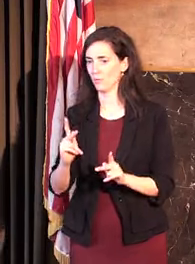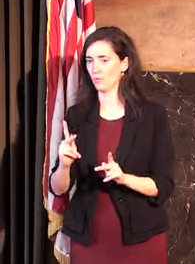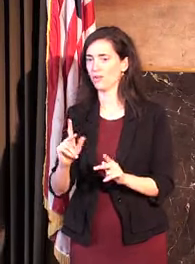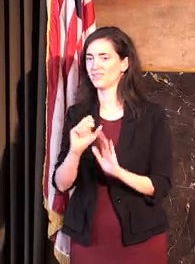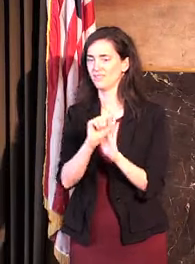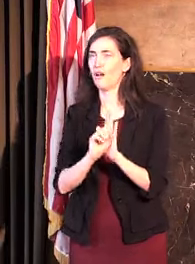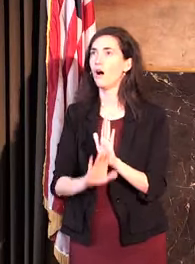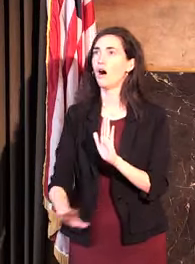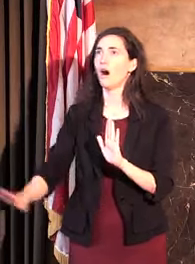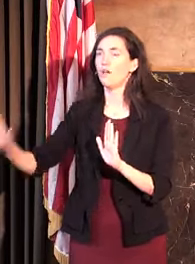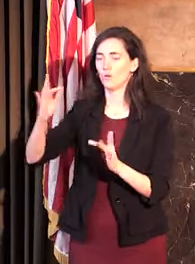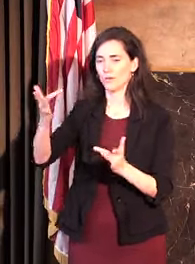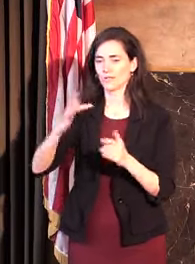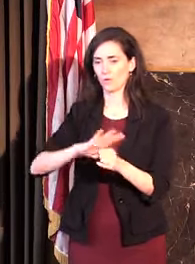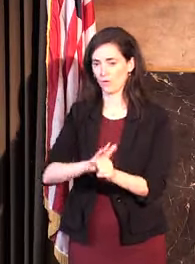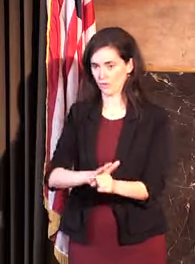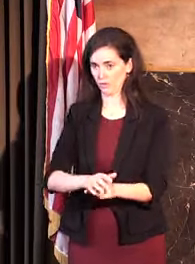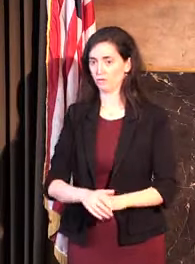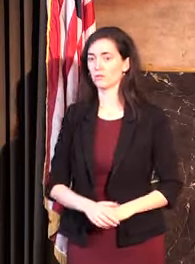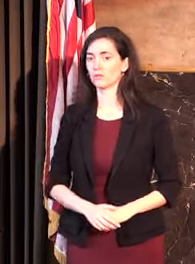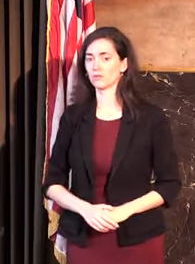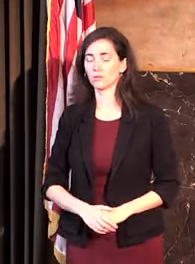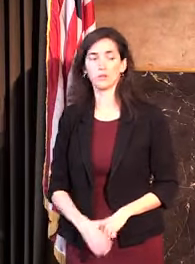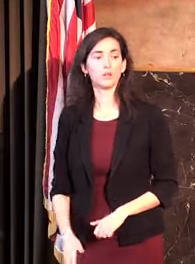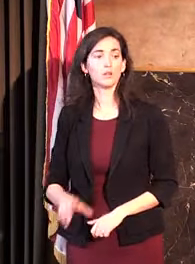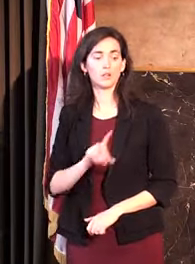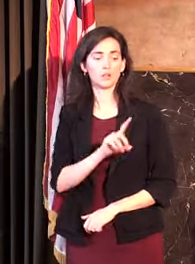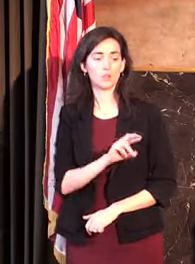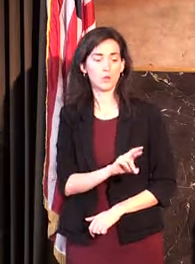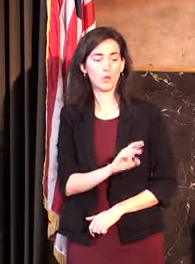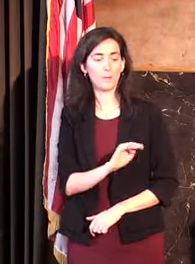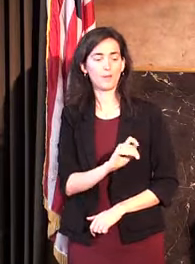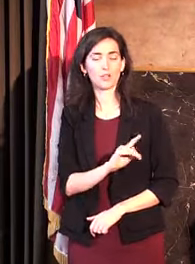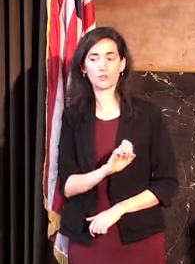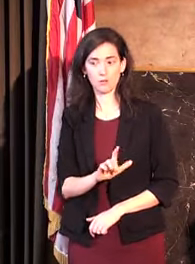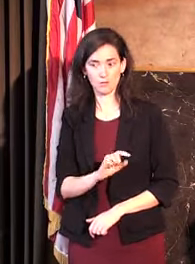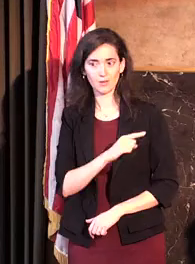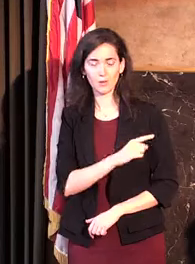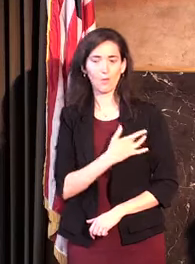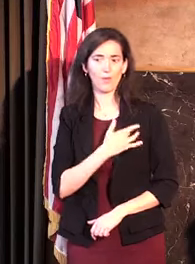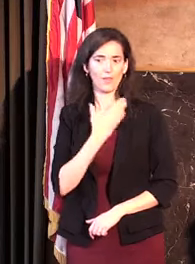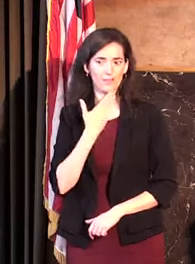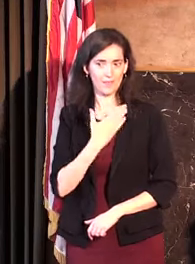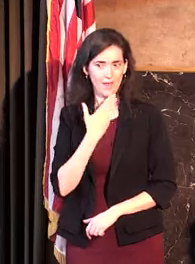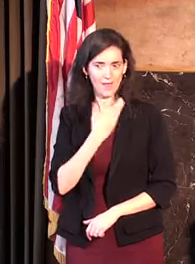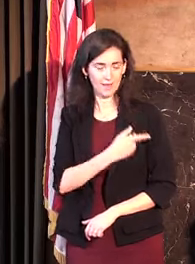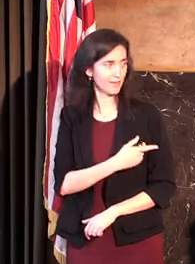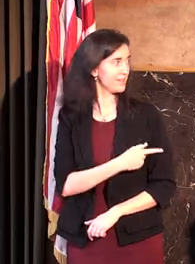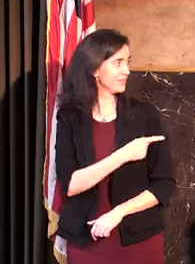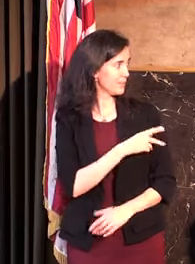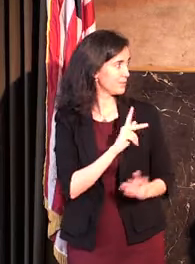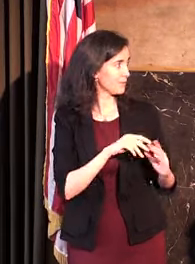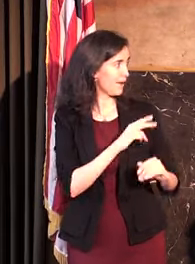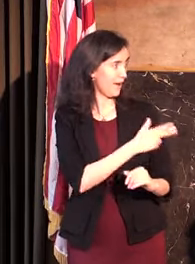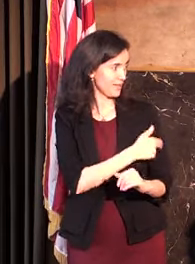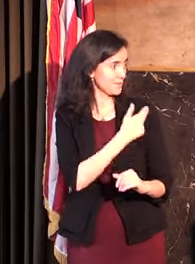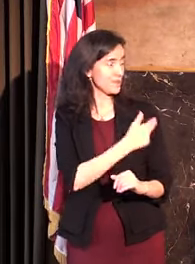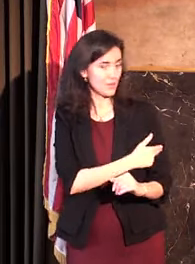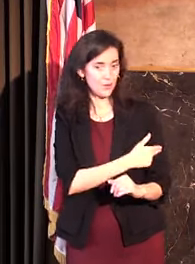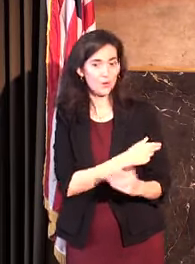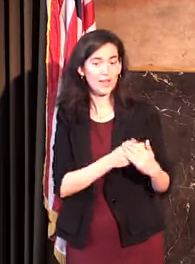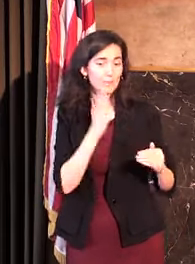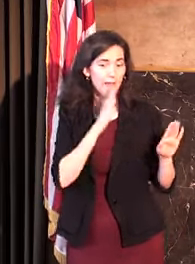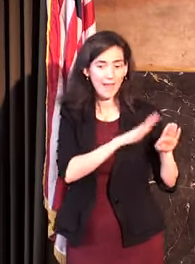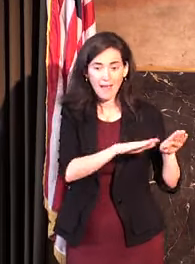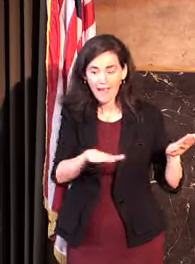Louisiana. And Dr. Mitchell's probably very thankful that the number of people hospitalized there filling those beds